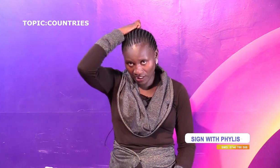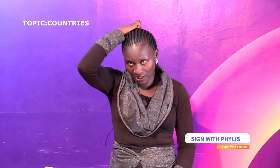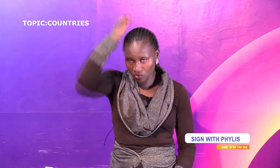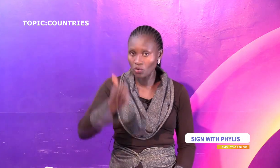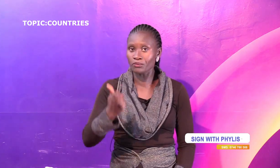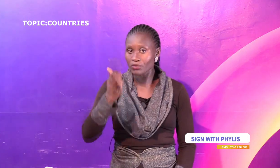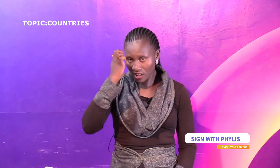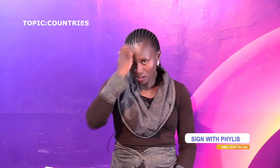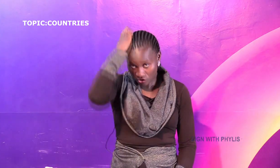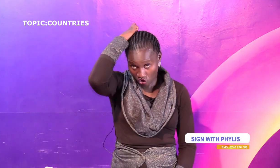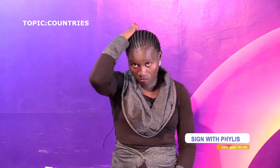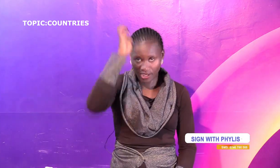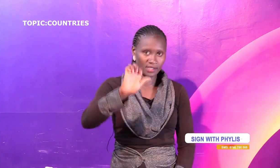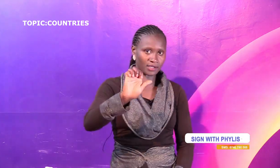So Ethiopia.